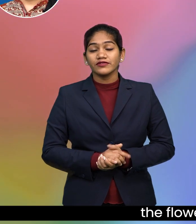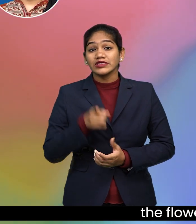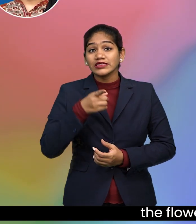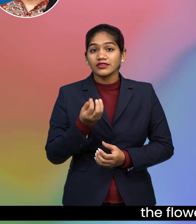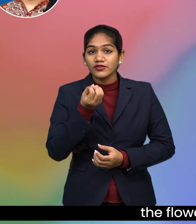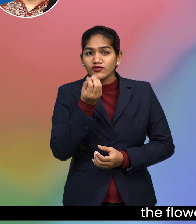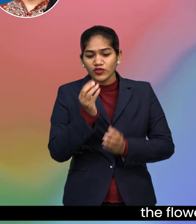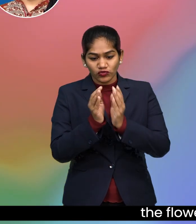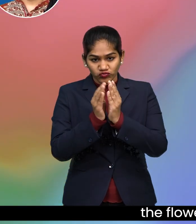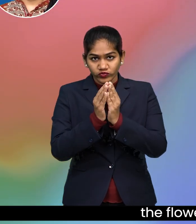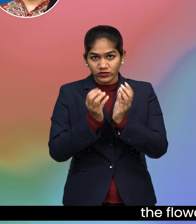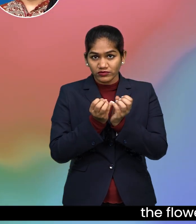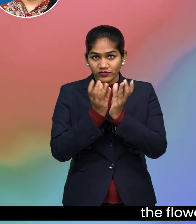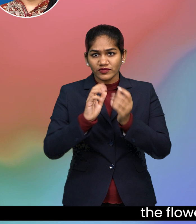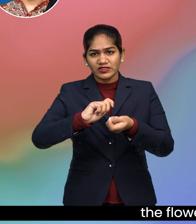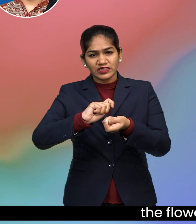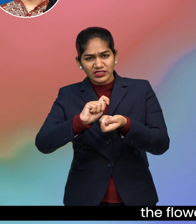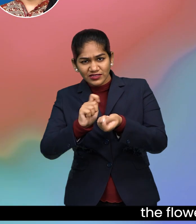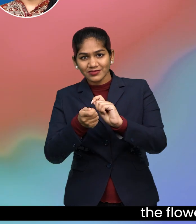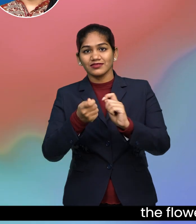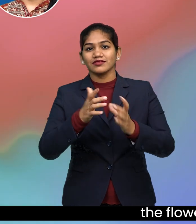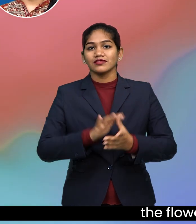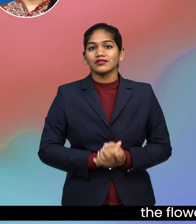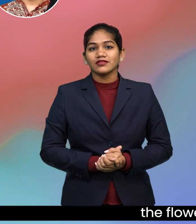the flower buds are modified into